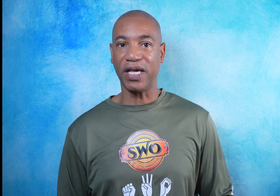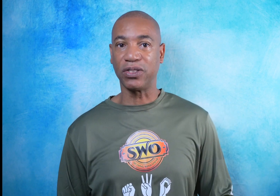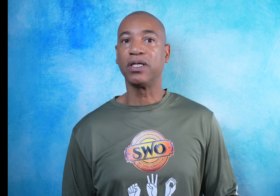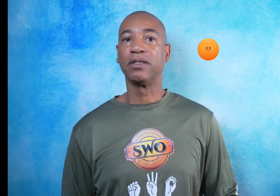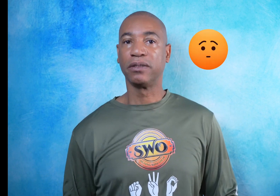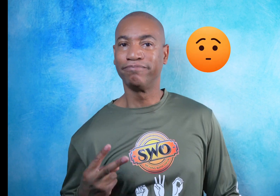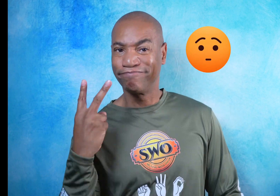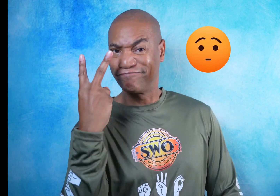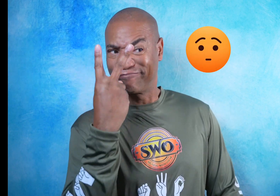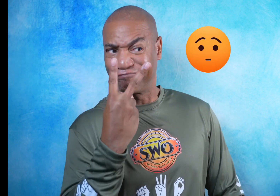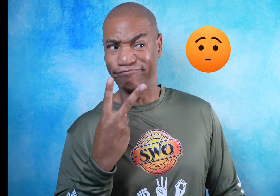face.